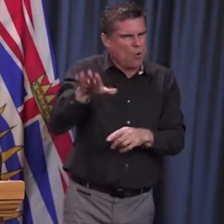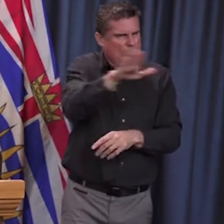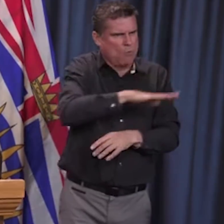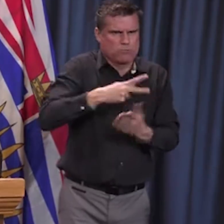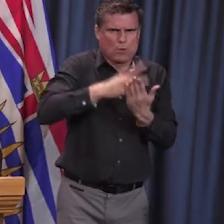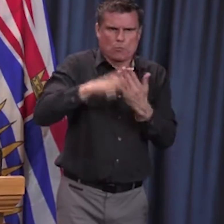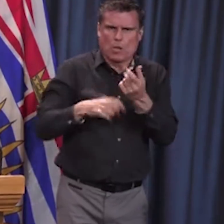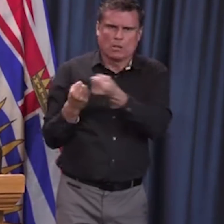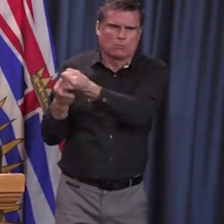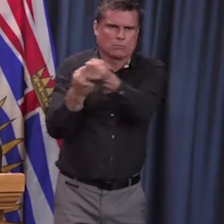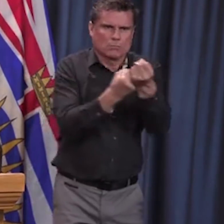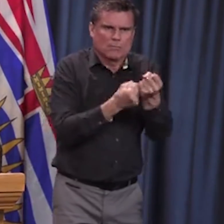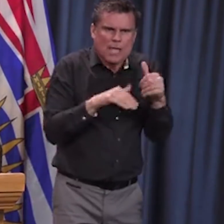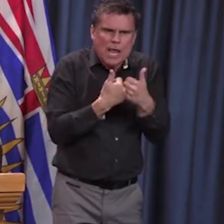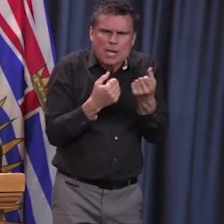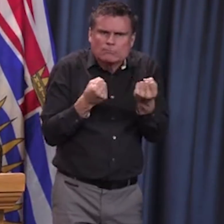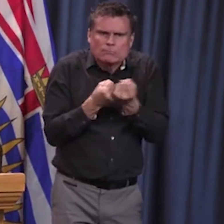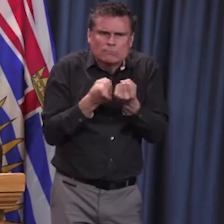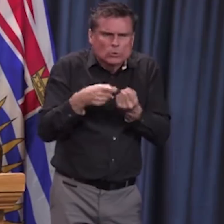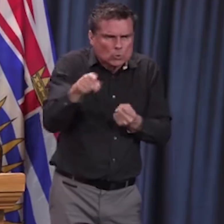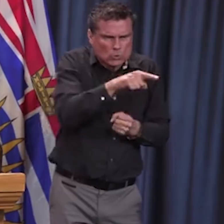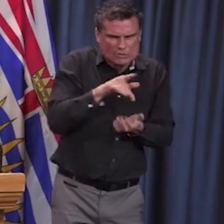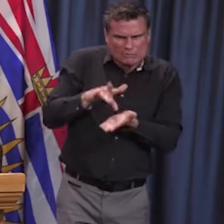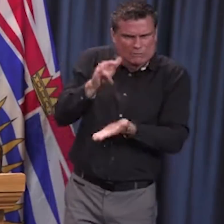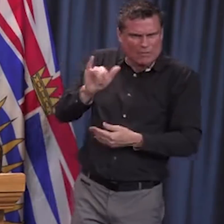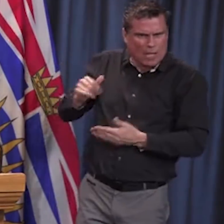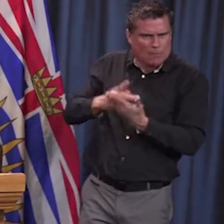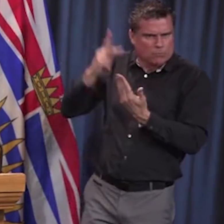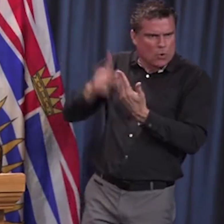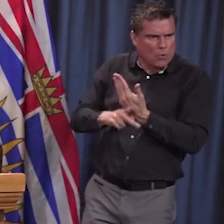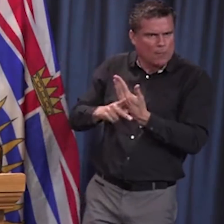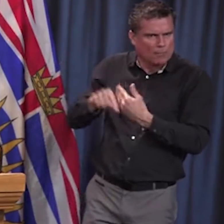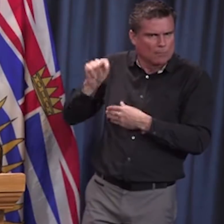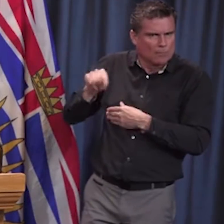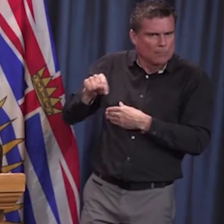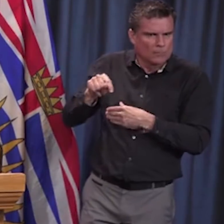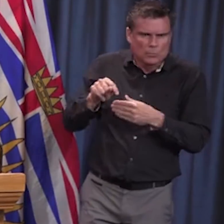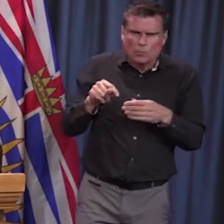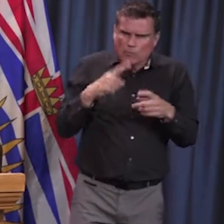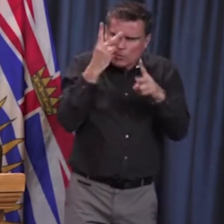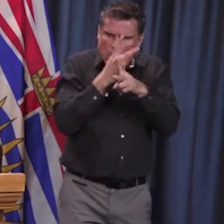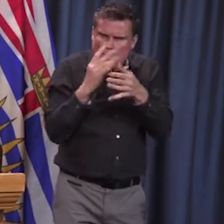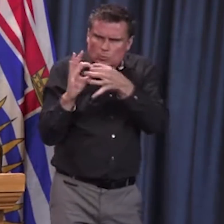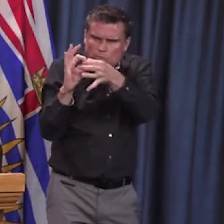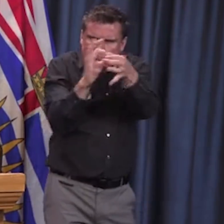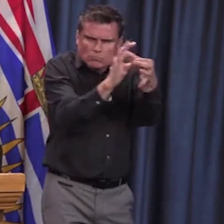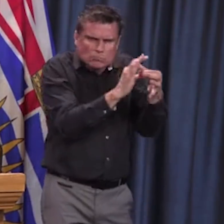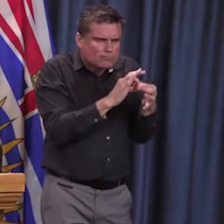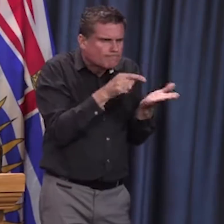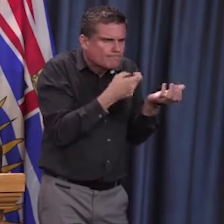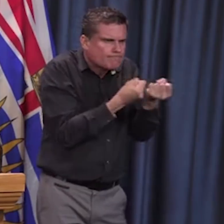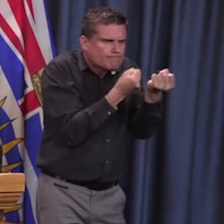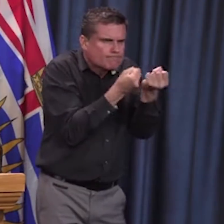April. So again, looking at how we can coordinate these to provide the maximum support for